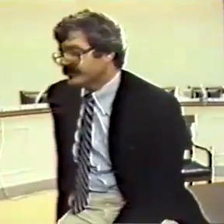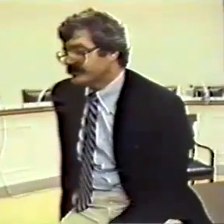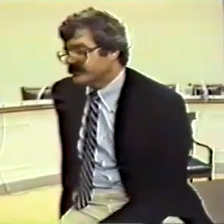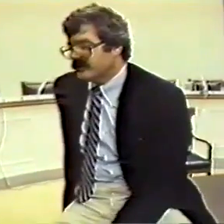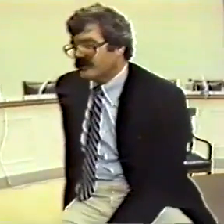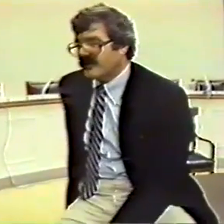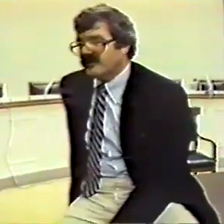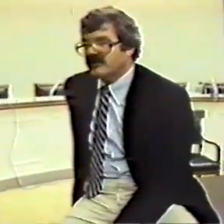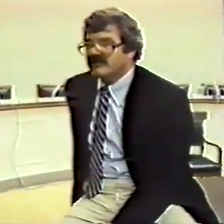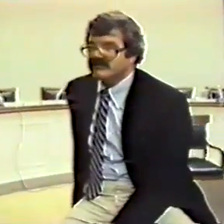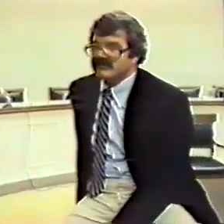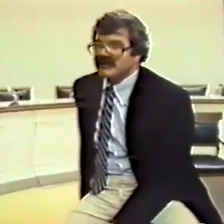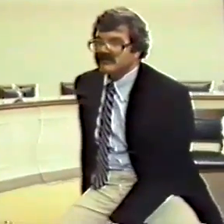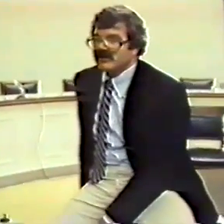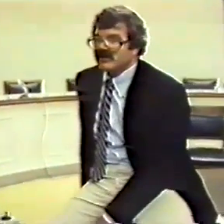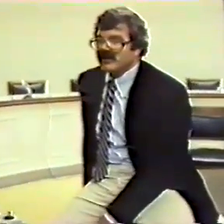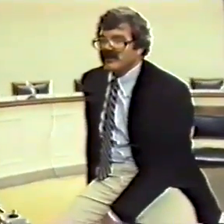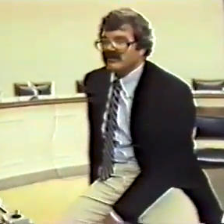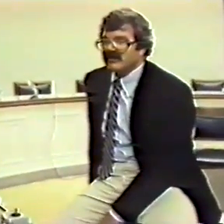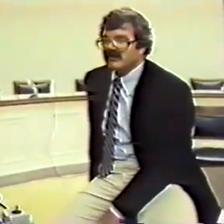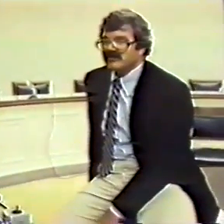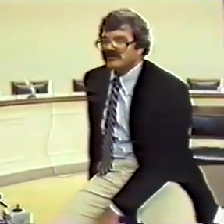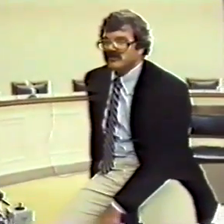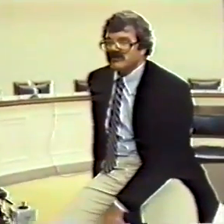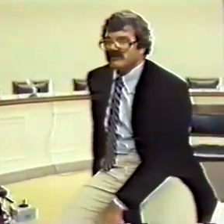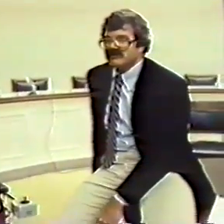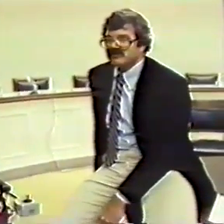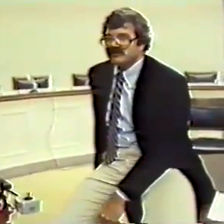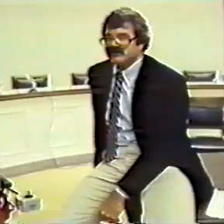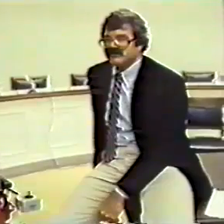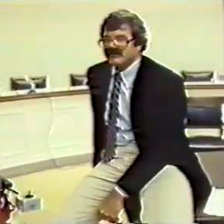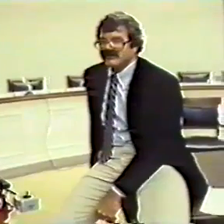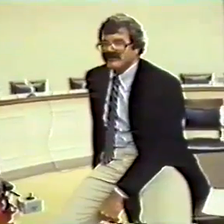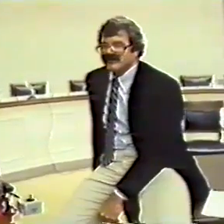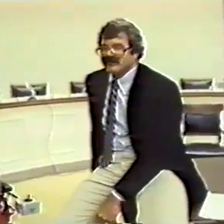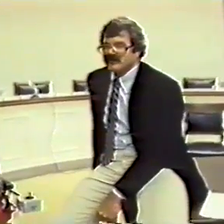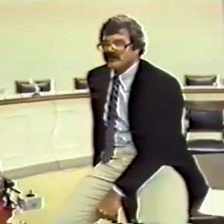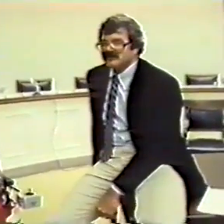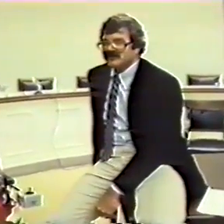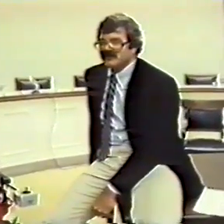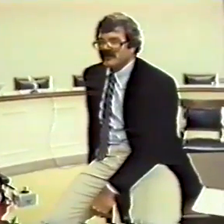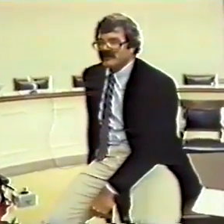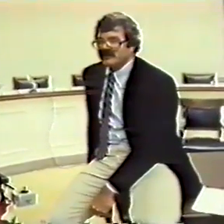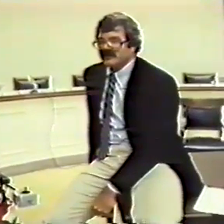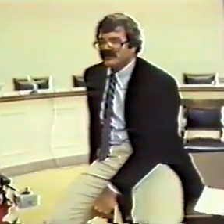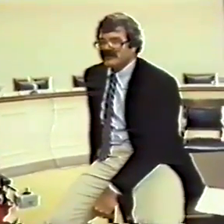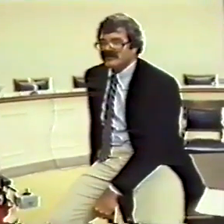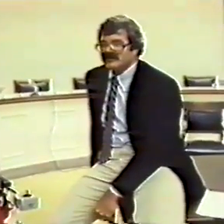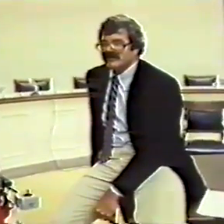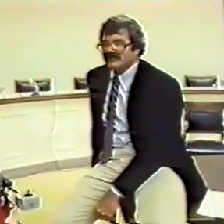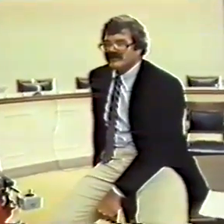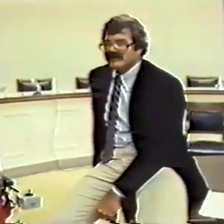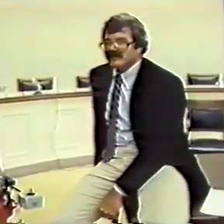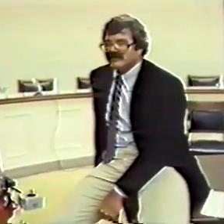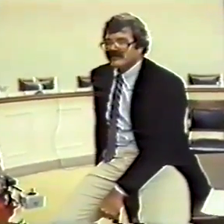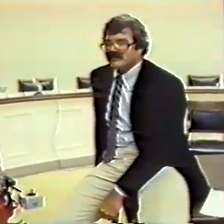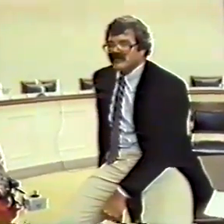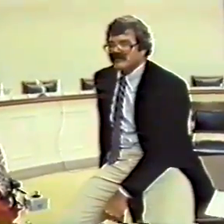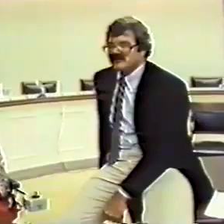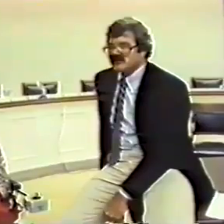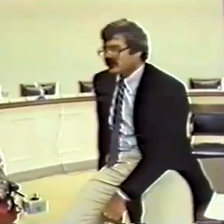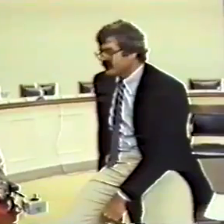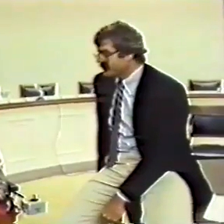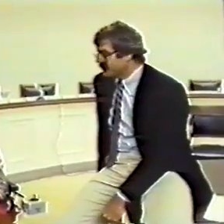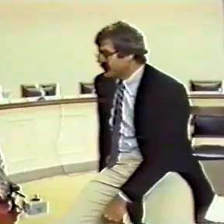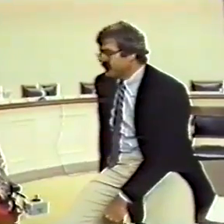you. Thank you. I'm sorry you had to come all this way for this reason. You know, it wasn't too long ago you'd